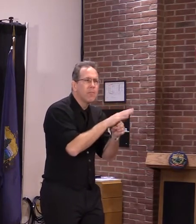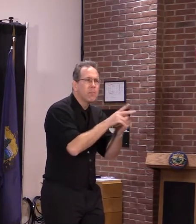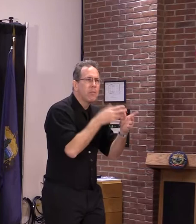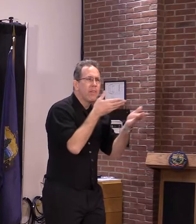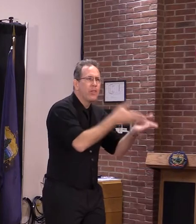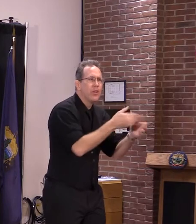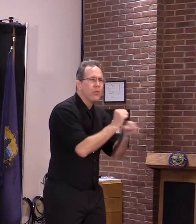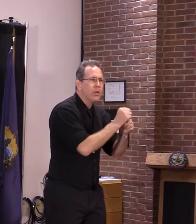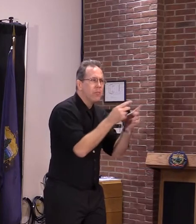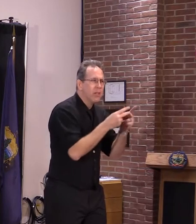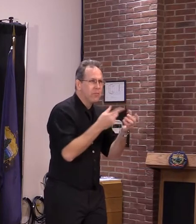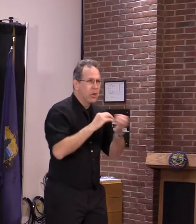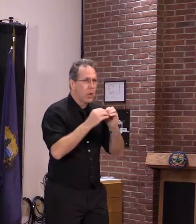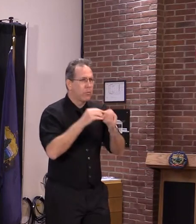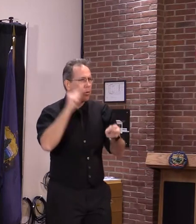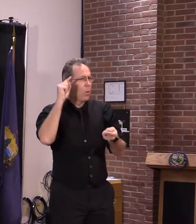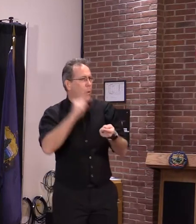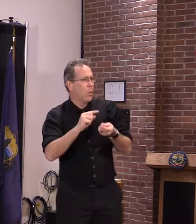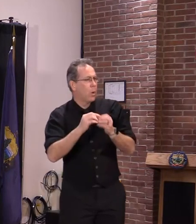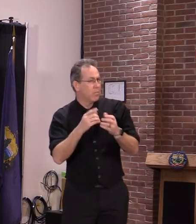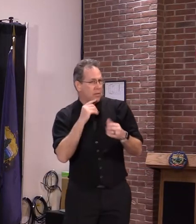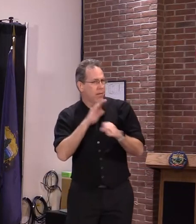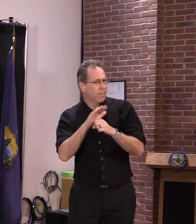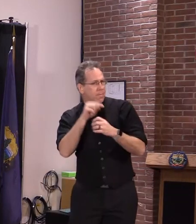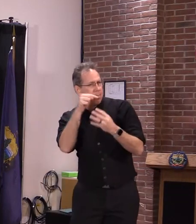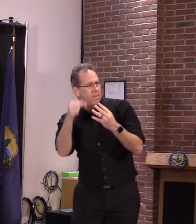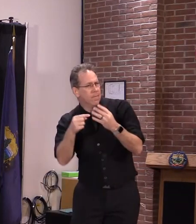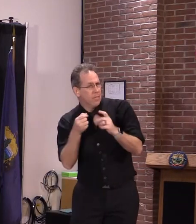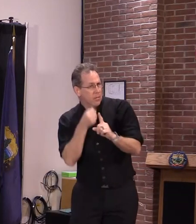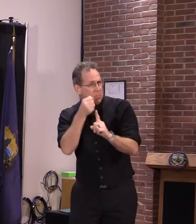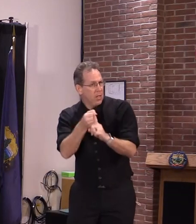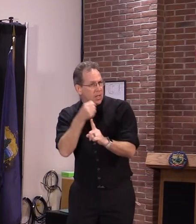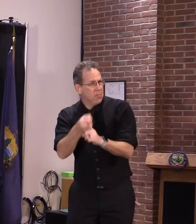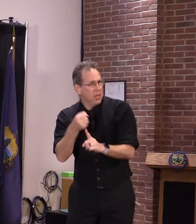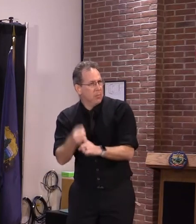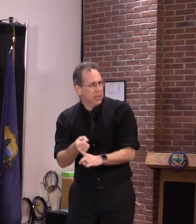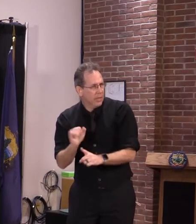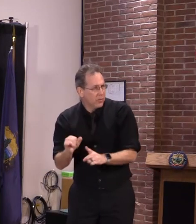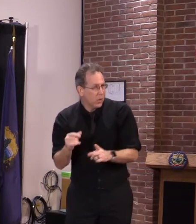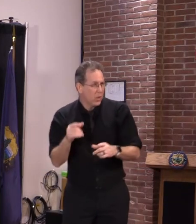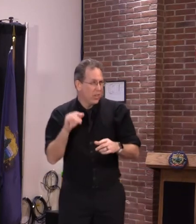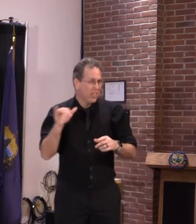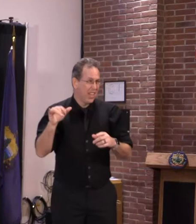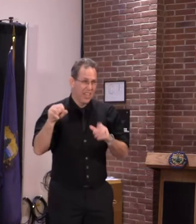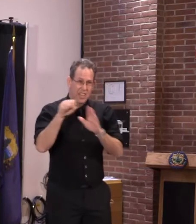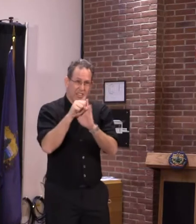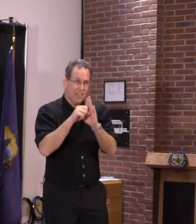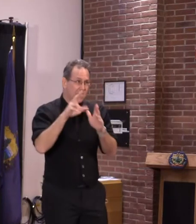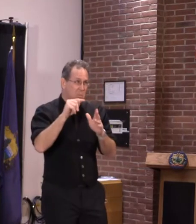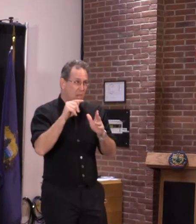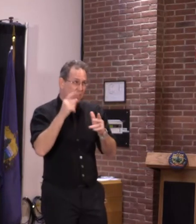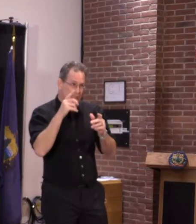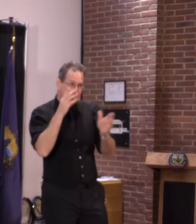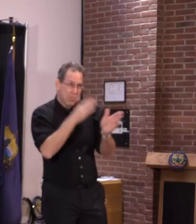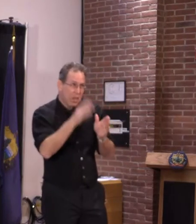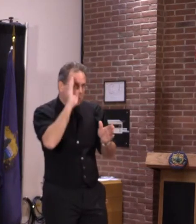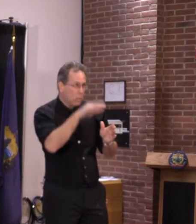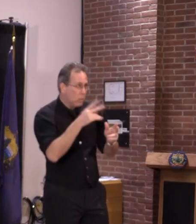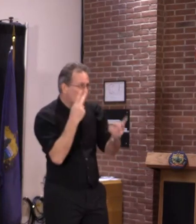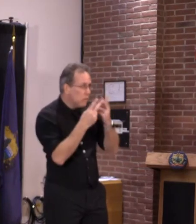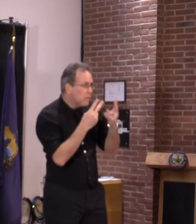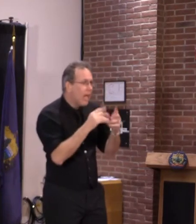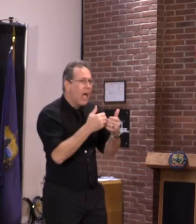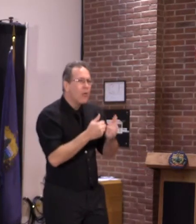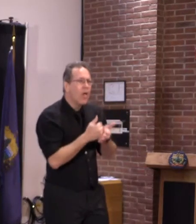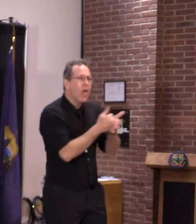aspects of the residents' life as well. Is the state planning to do kind of any additional follow-up to that